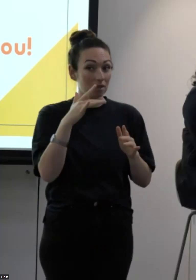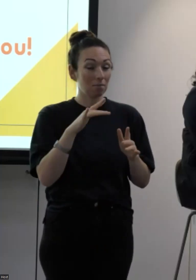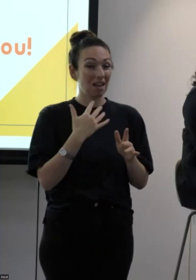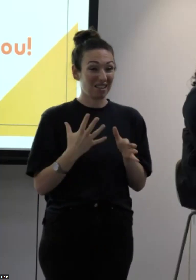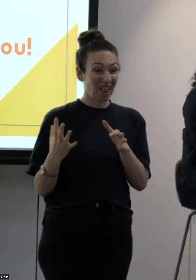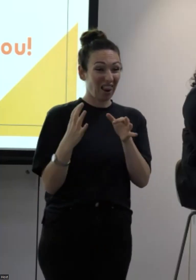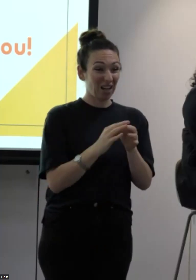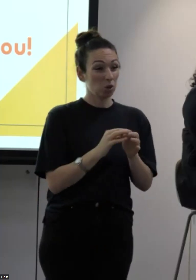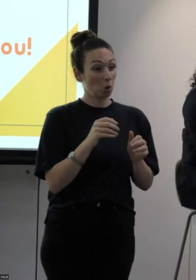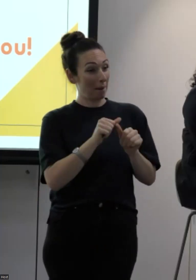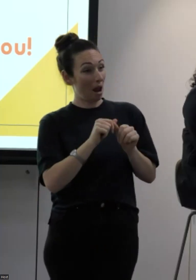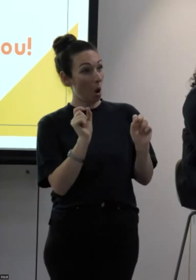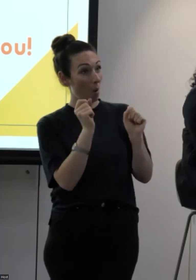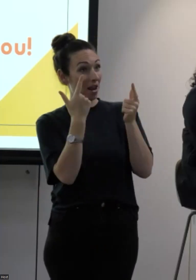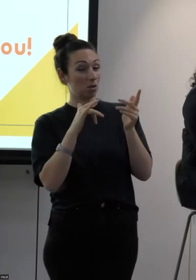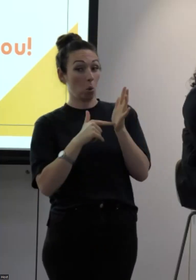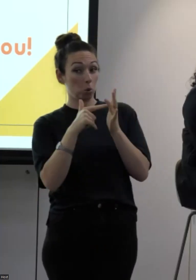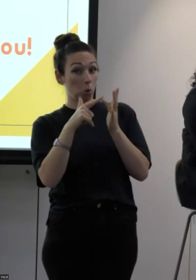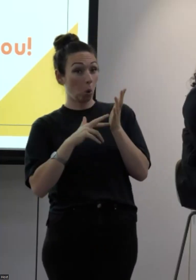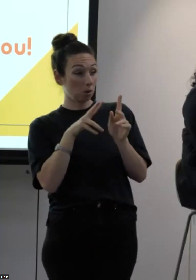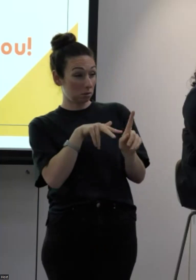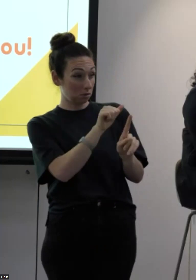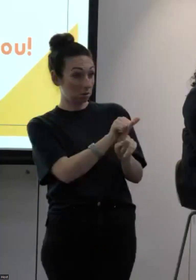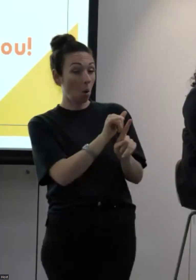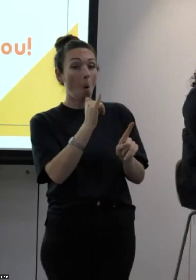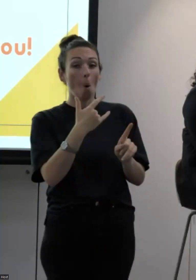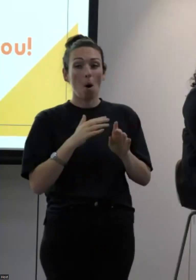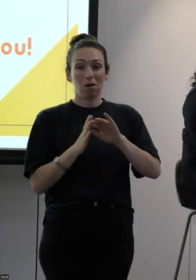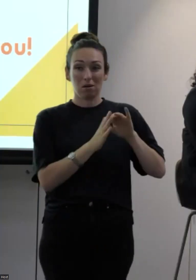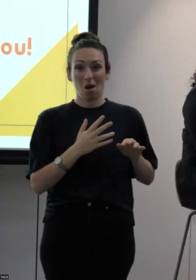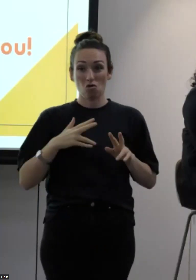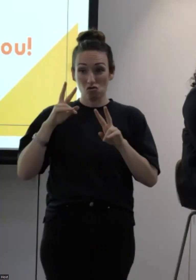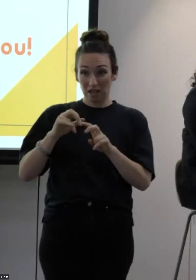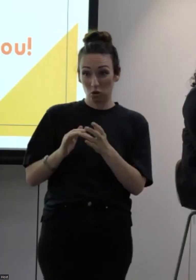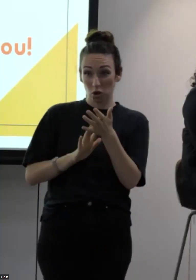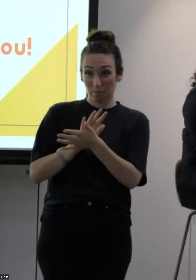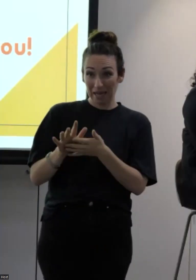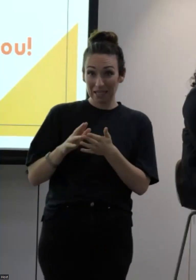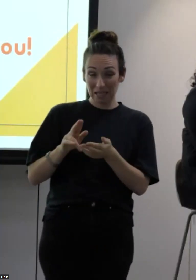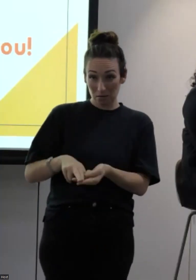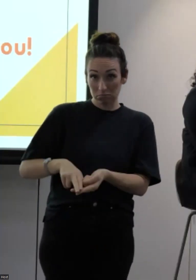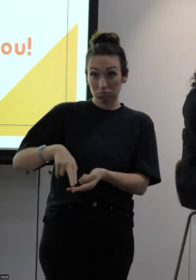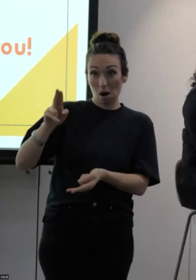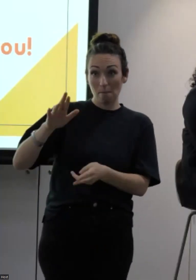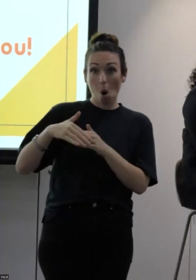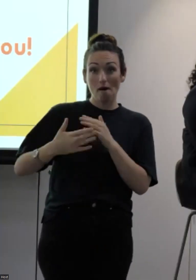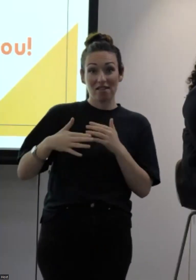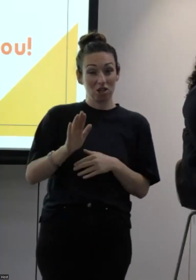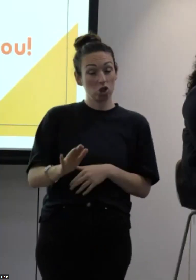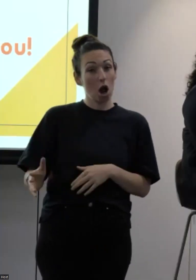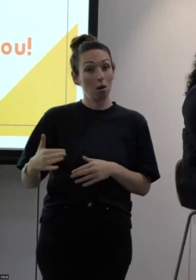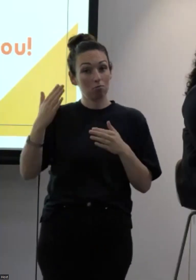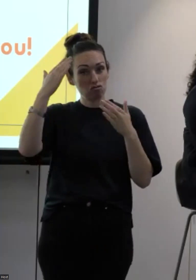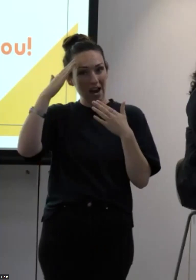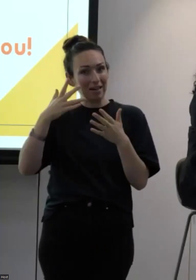or diagnostic tools? Or does the research indicate there is an increase in factors impacting child brain development? So